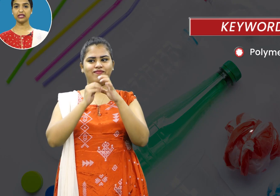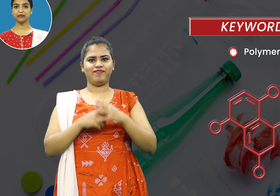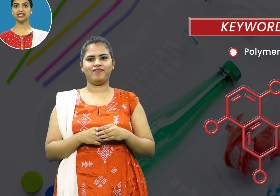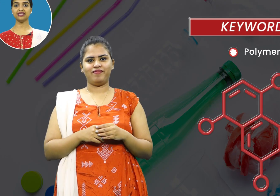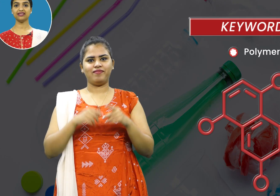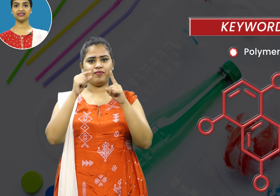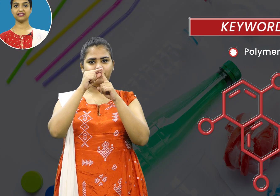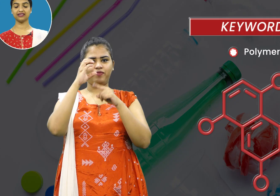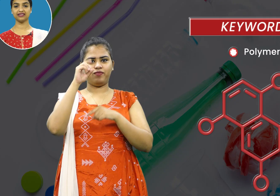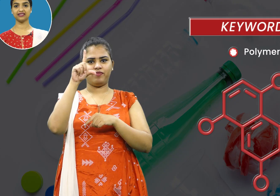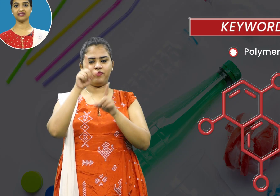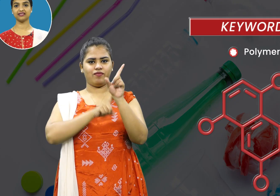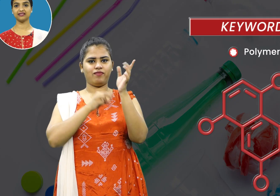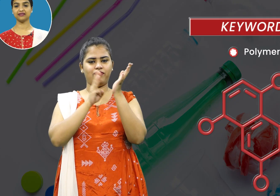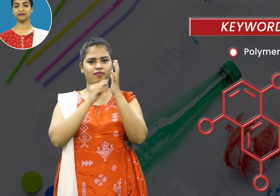polymer,